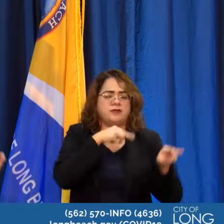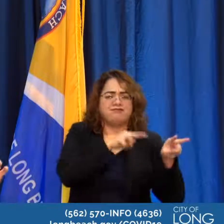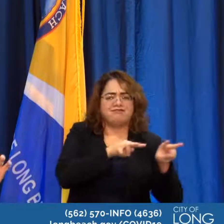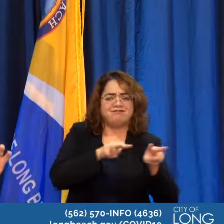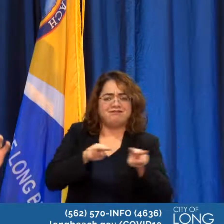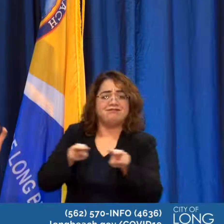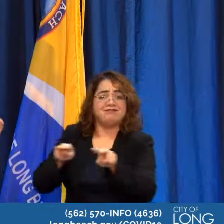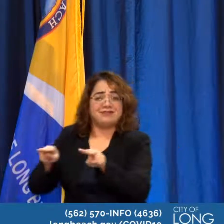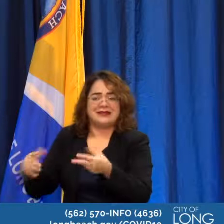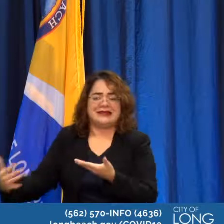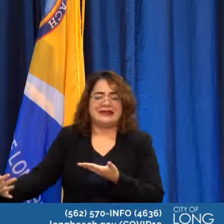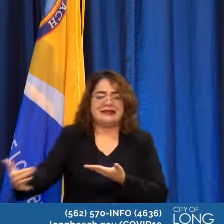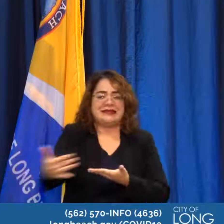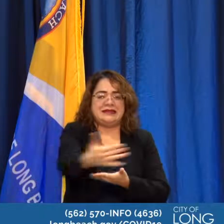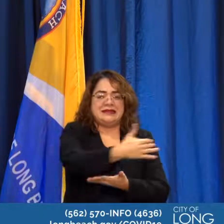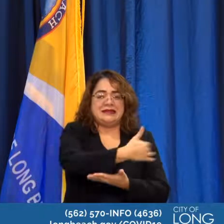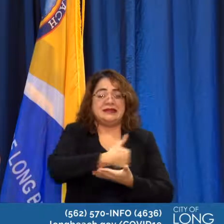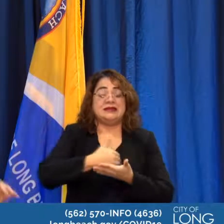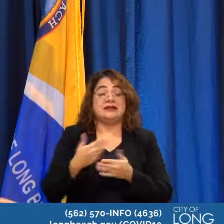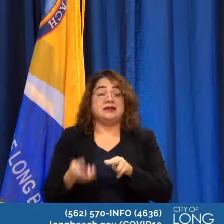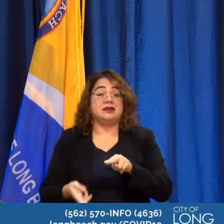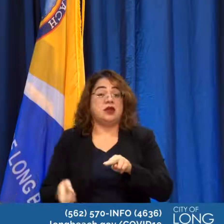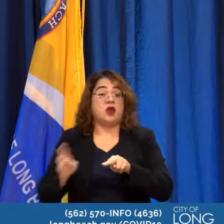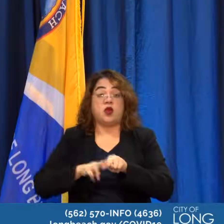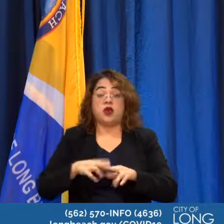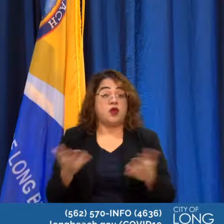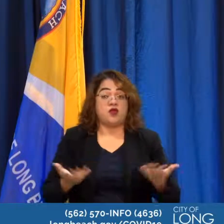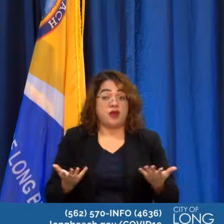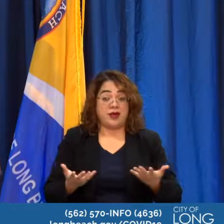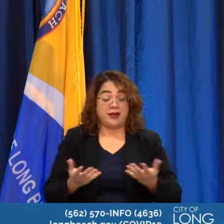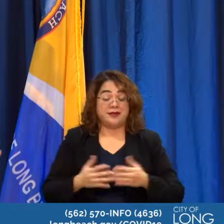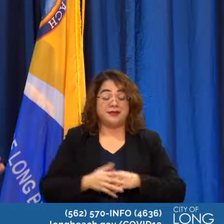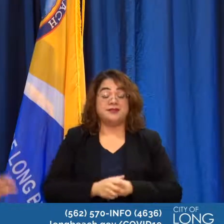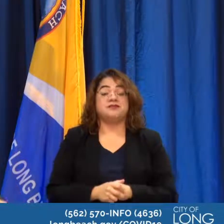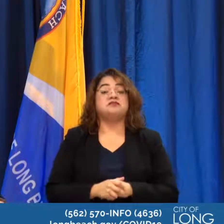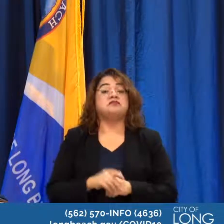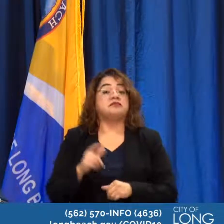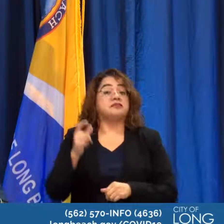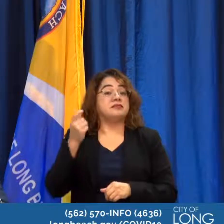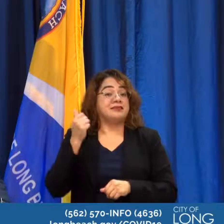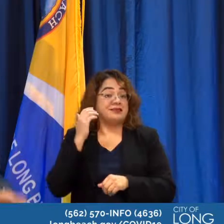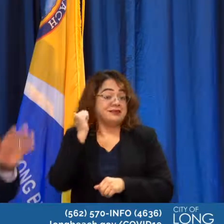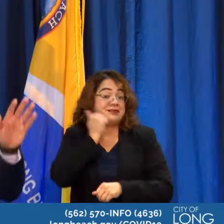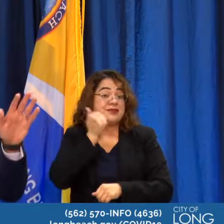we have gone from having an increase of averaging